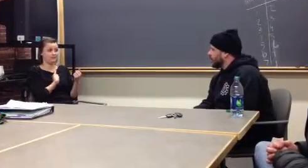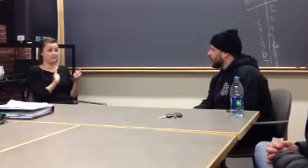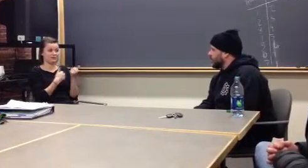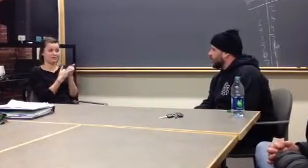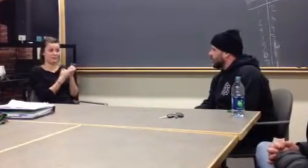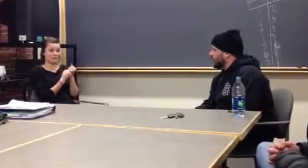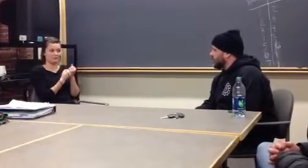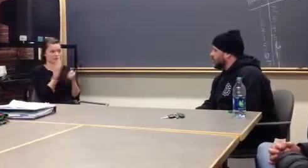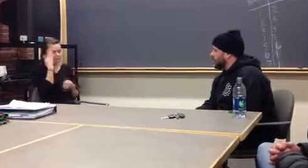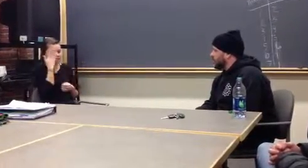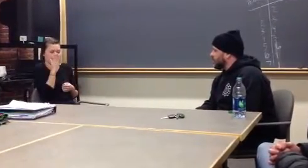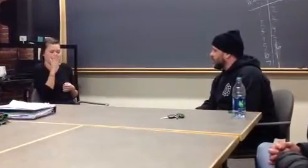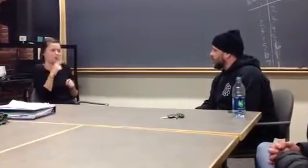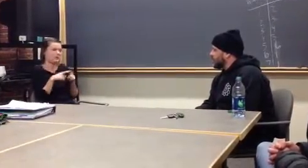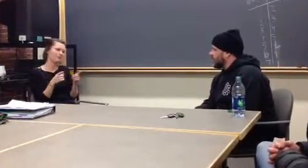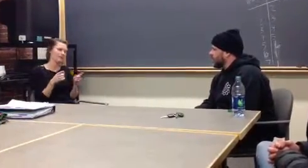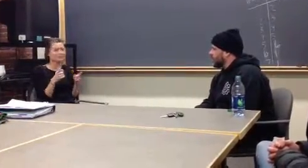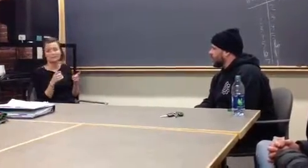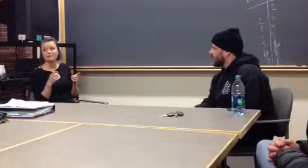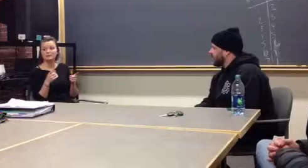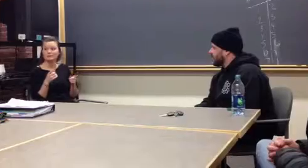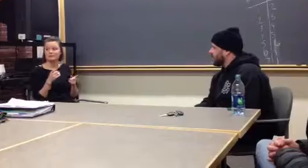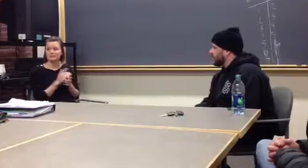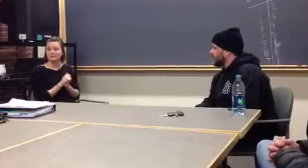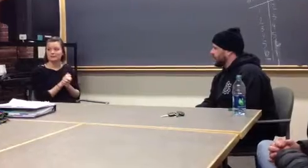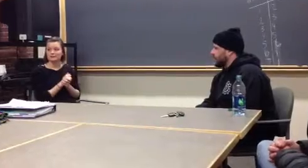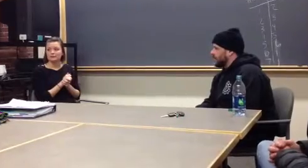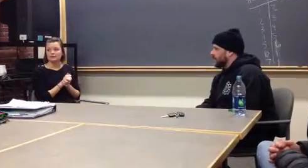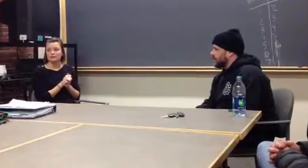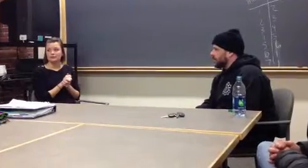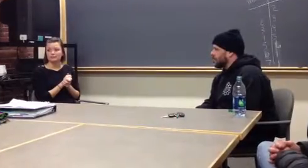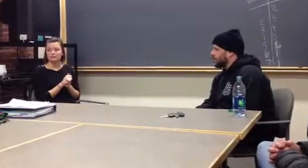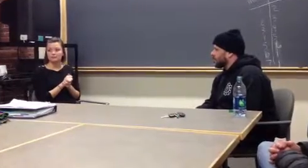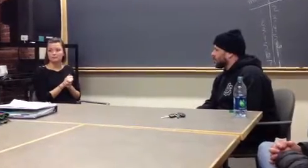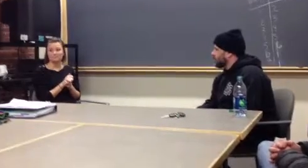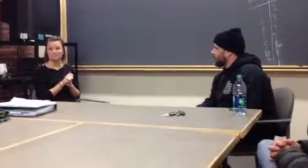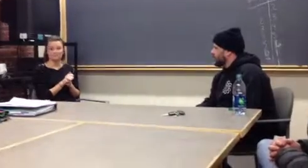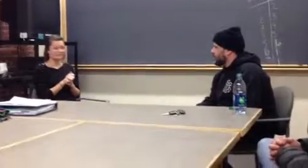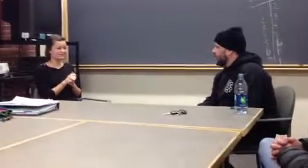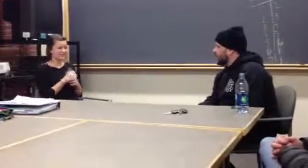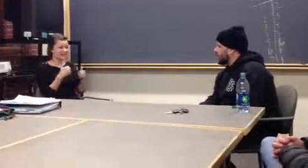it was, I don't know. So wasn't there some, like a big game or something recently?